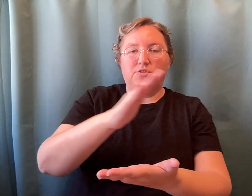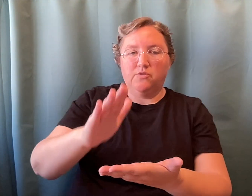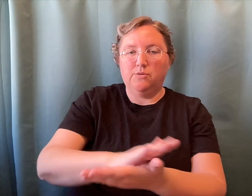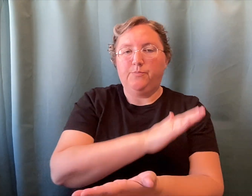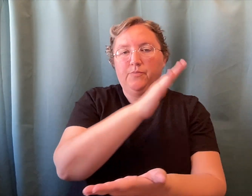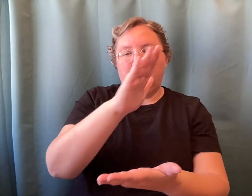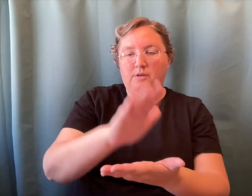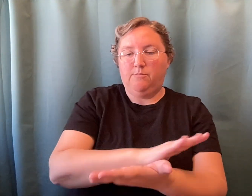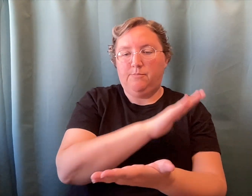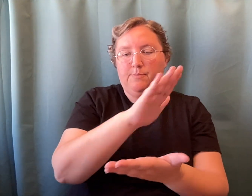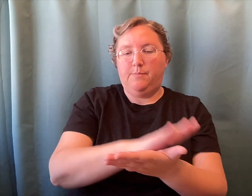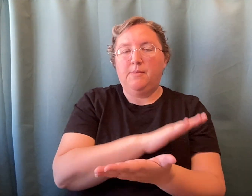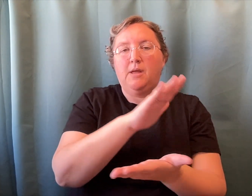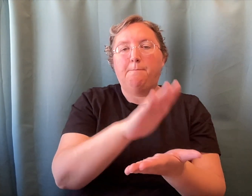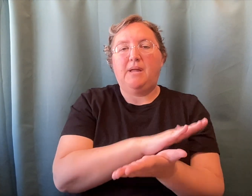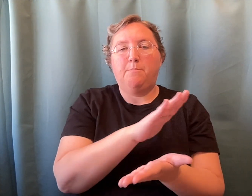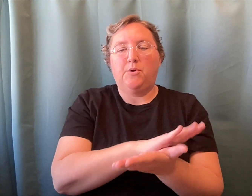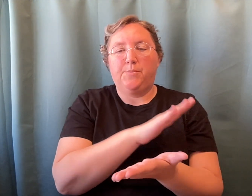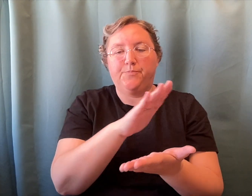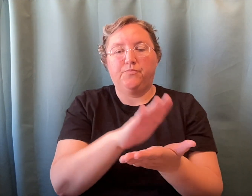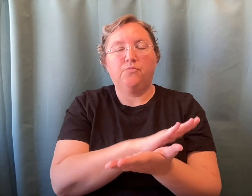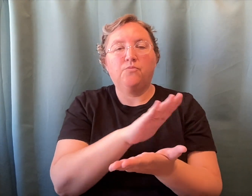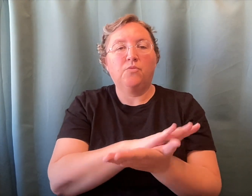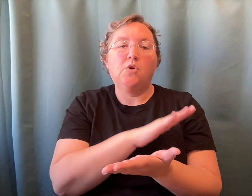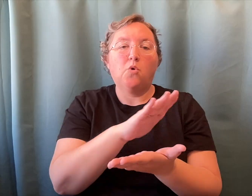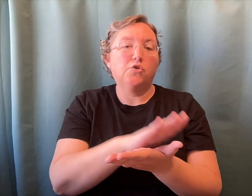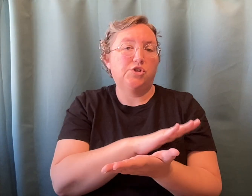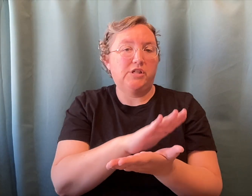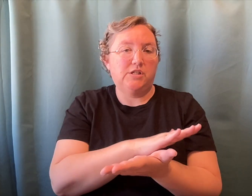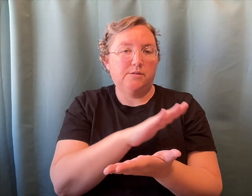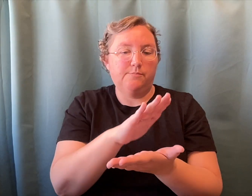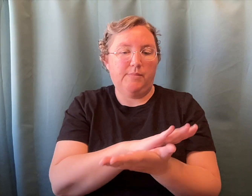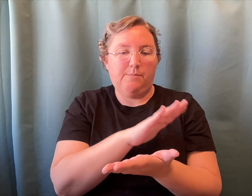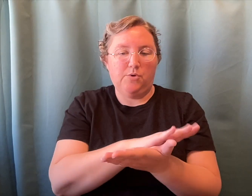over. Paper or sheet, paper.